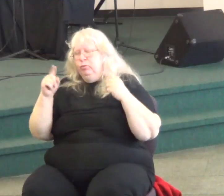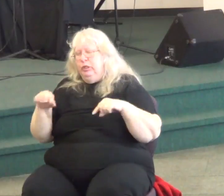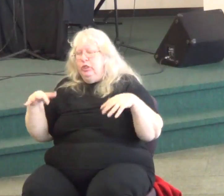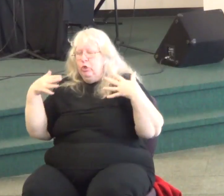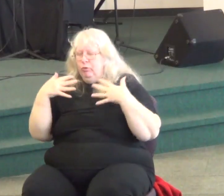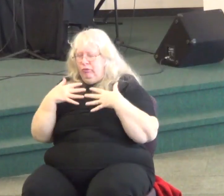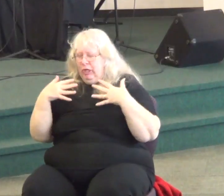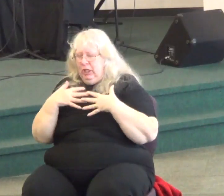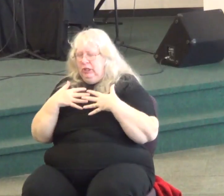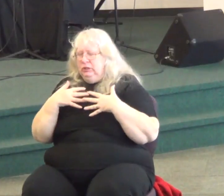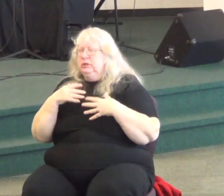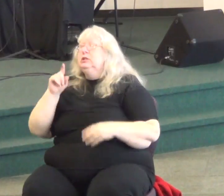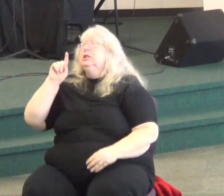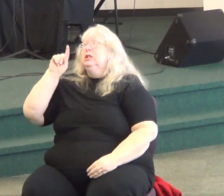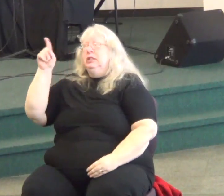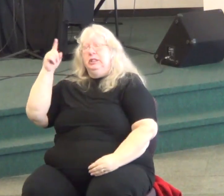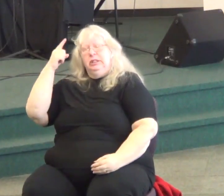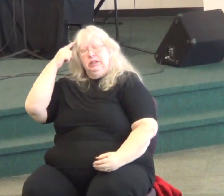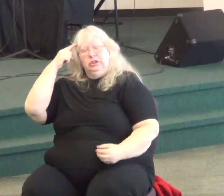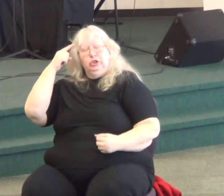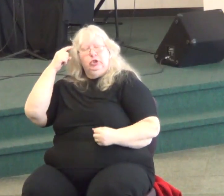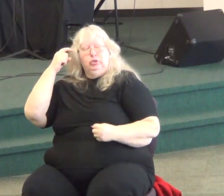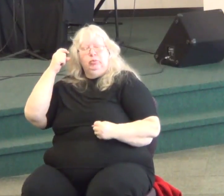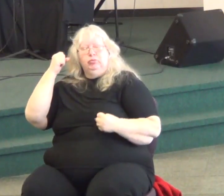He's a sound mind when you begin to doubt.